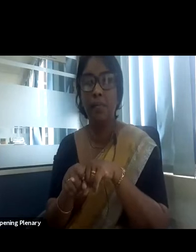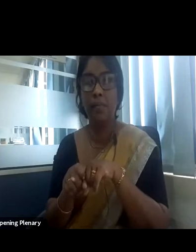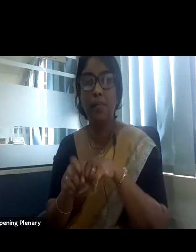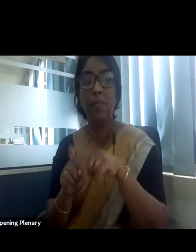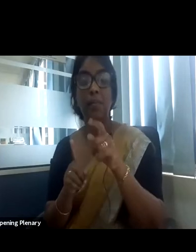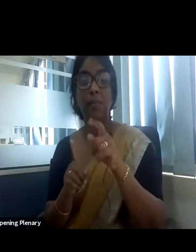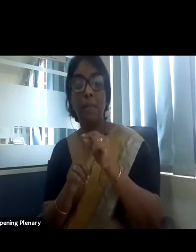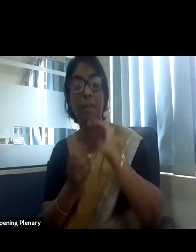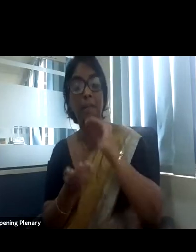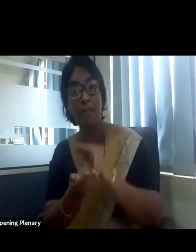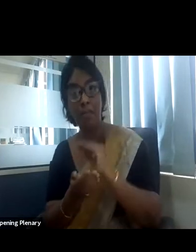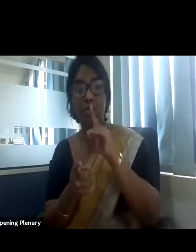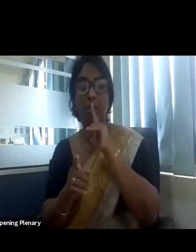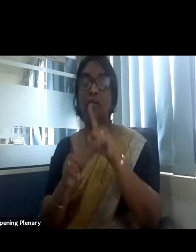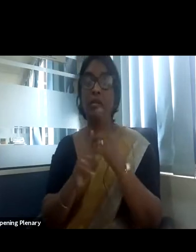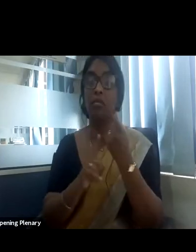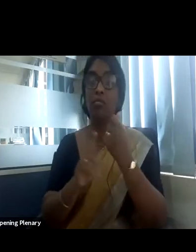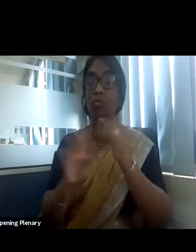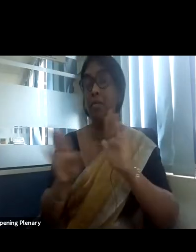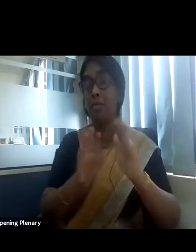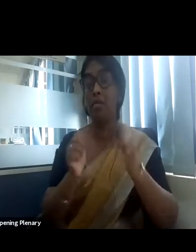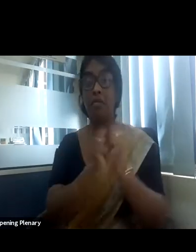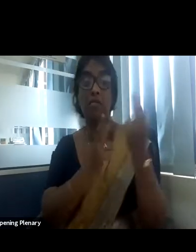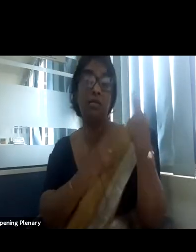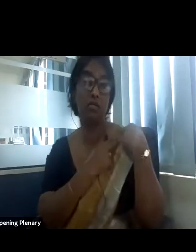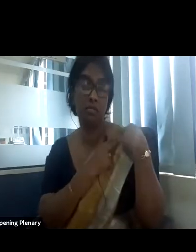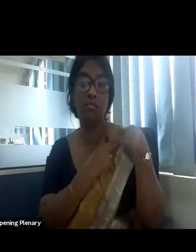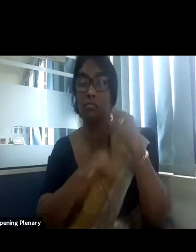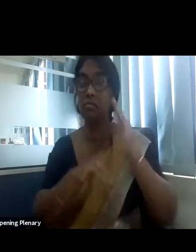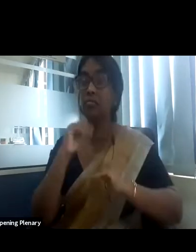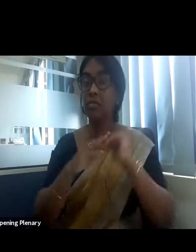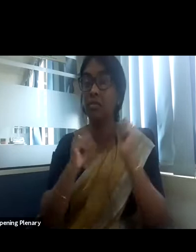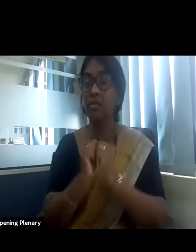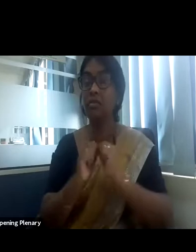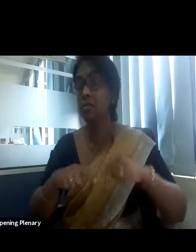operated even and regulated by the government.